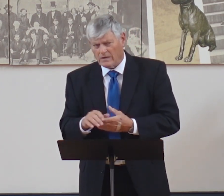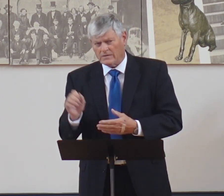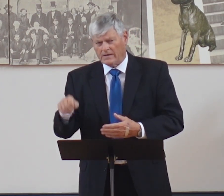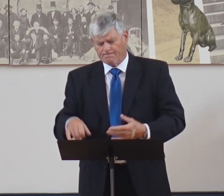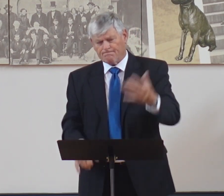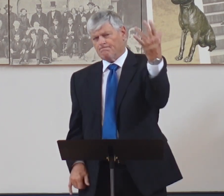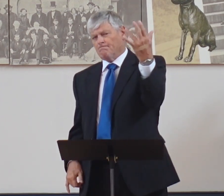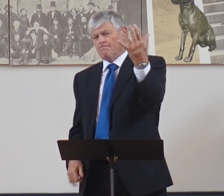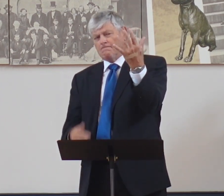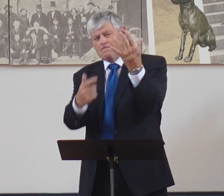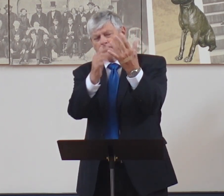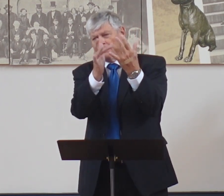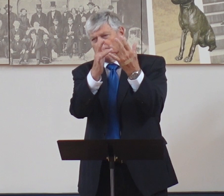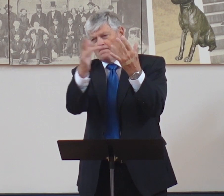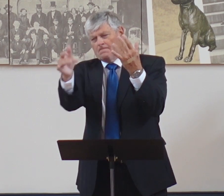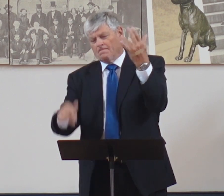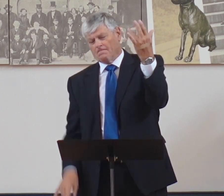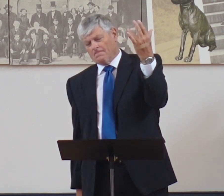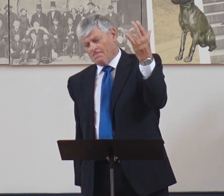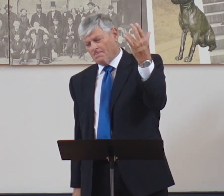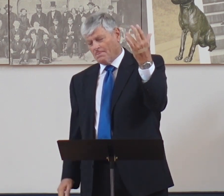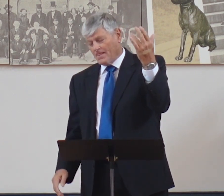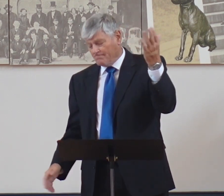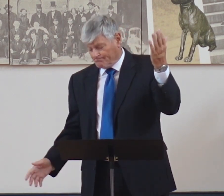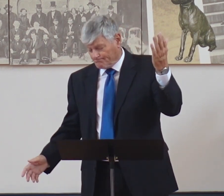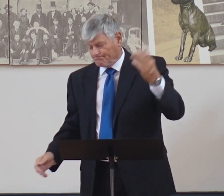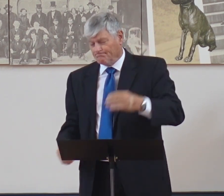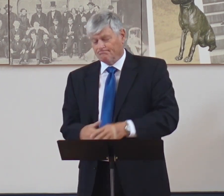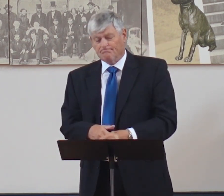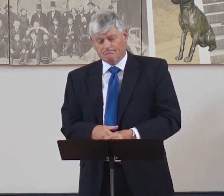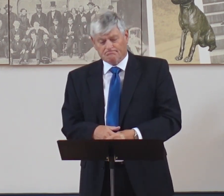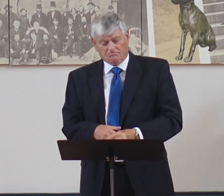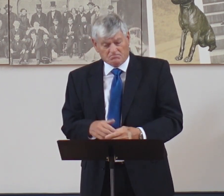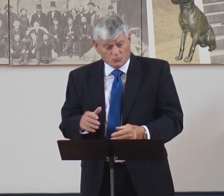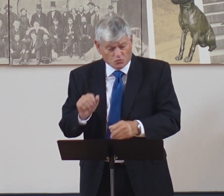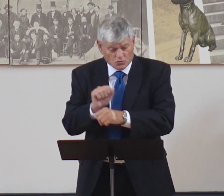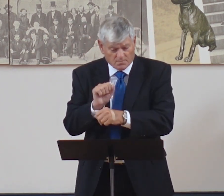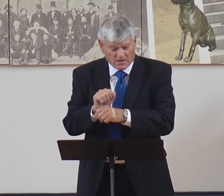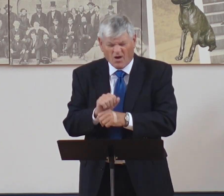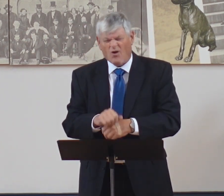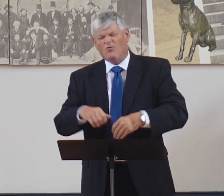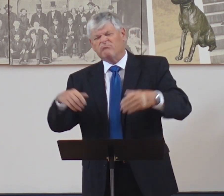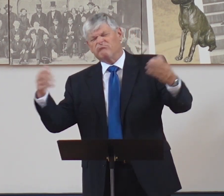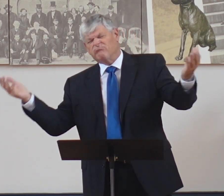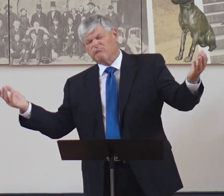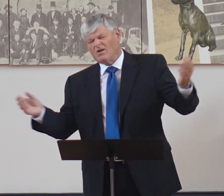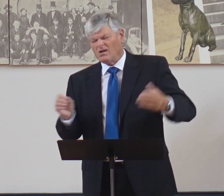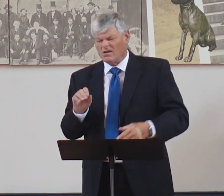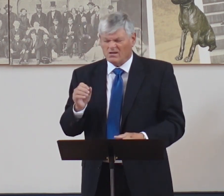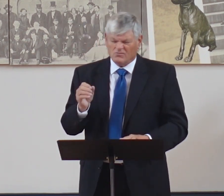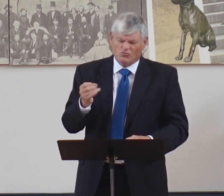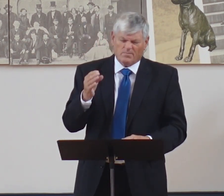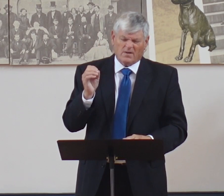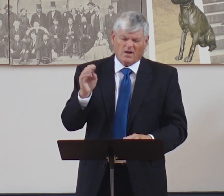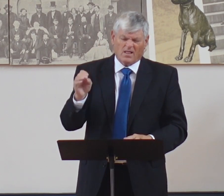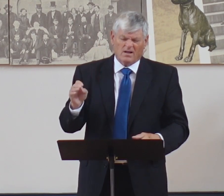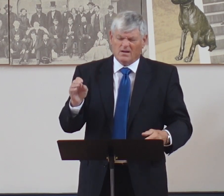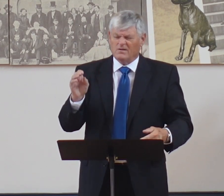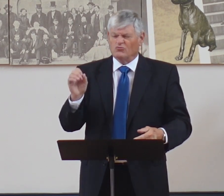are you married?" She proudly put up her hand and showed her wedding band. And the presenter said, "Do you